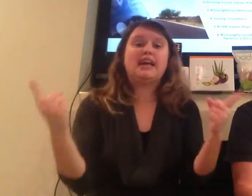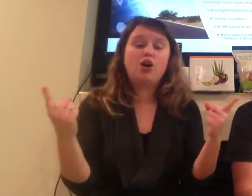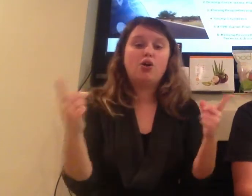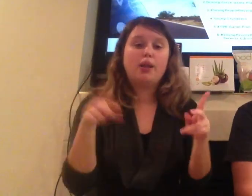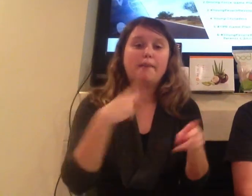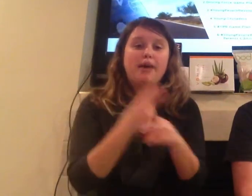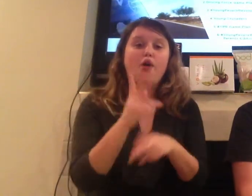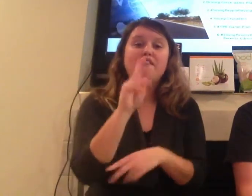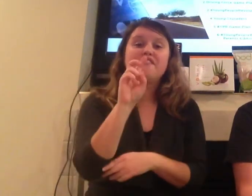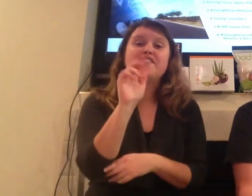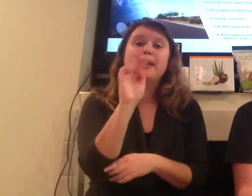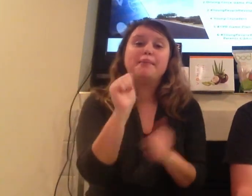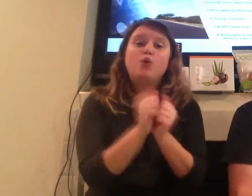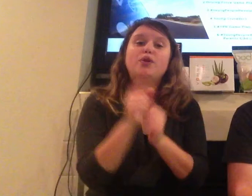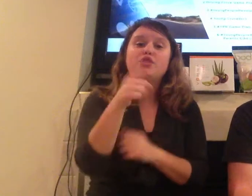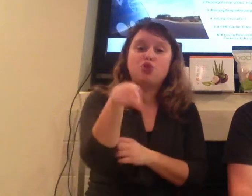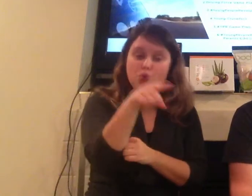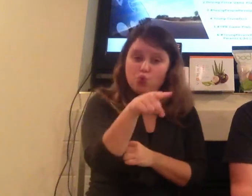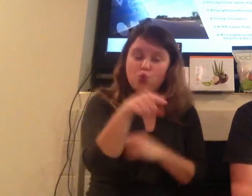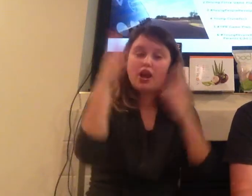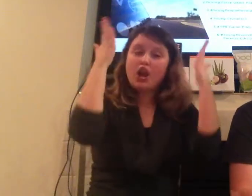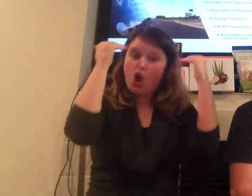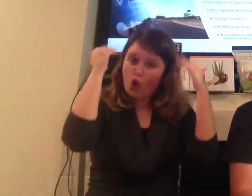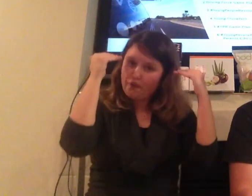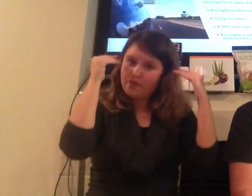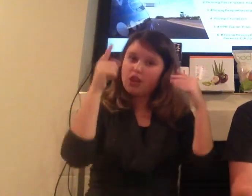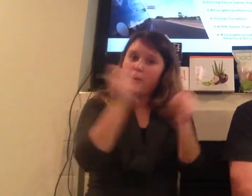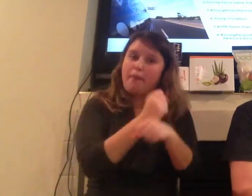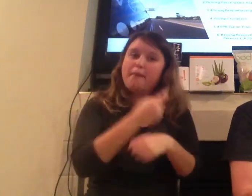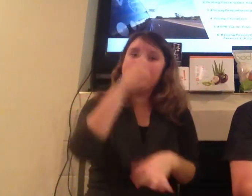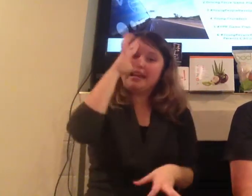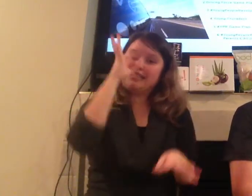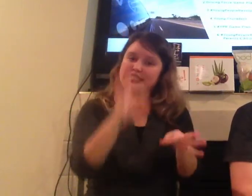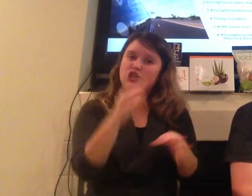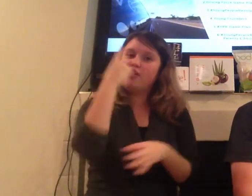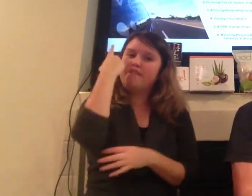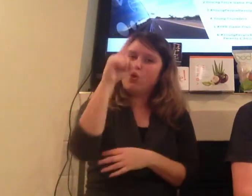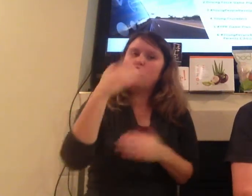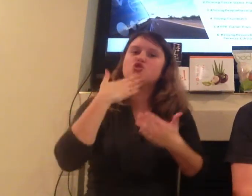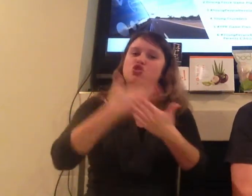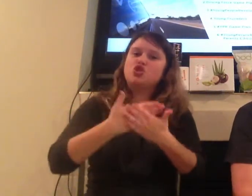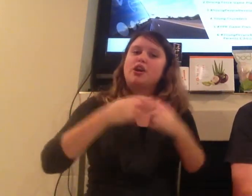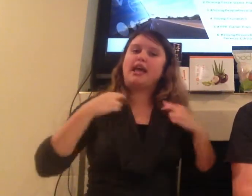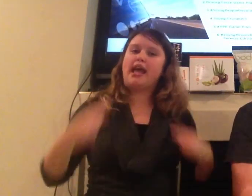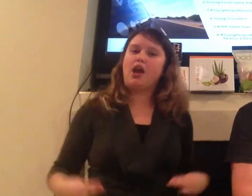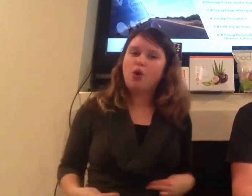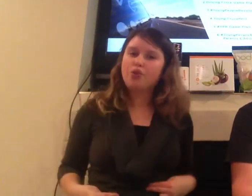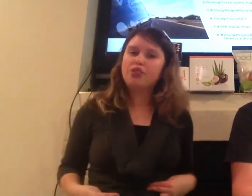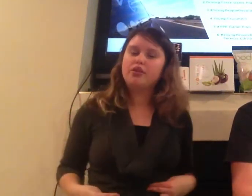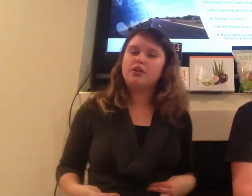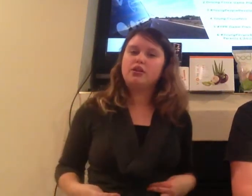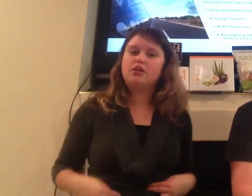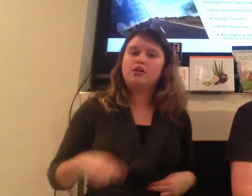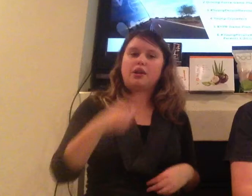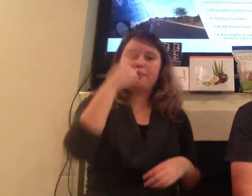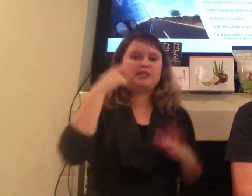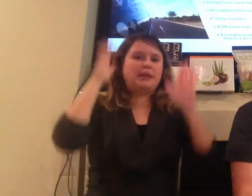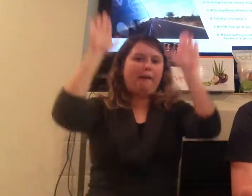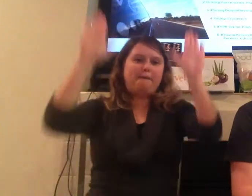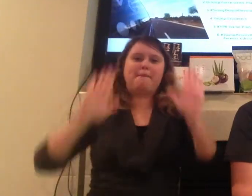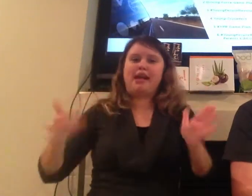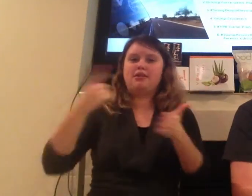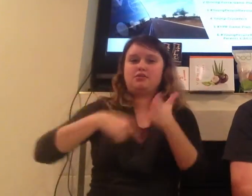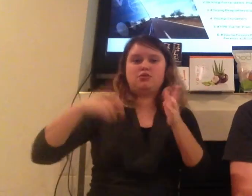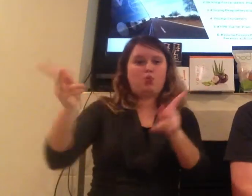you, and hopefully you're going to make a choice for good health because it's second to none what it can do for you. And